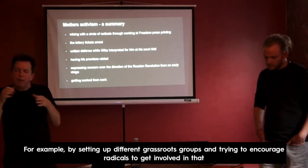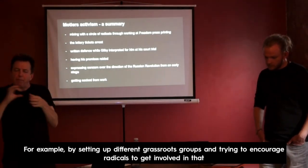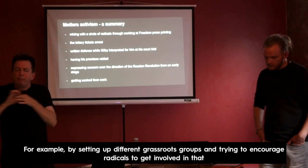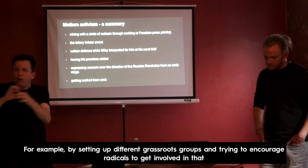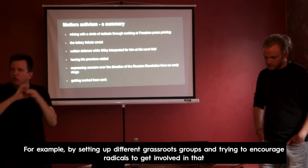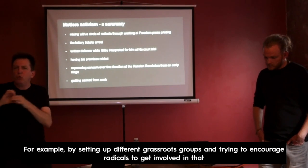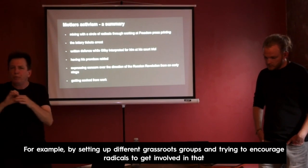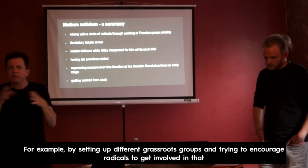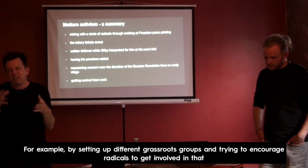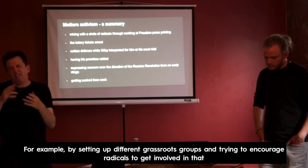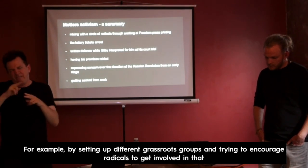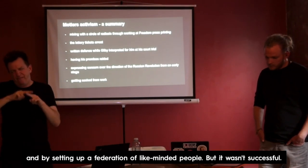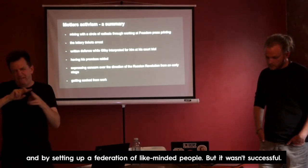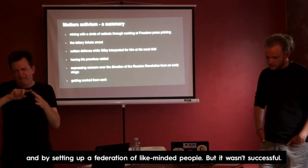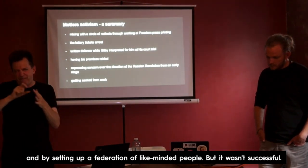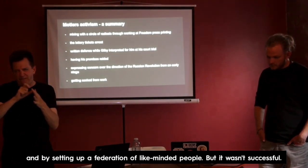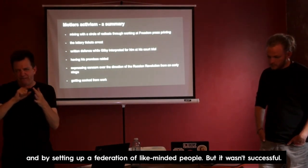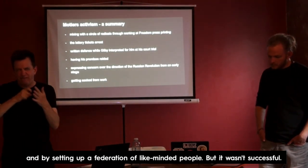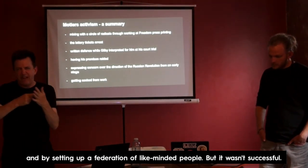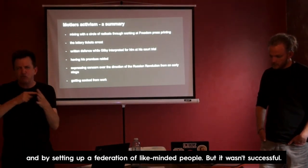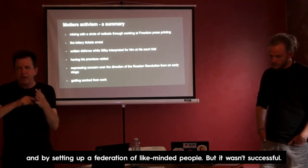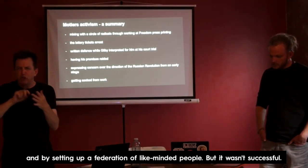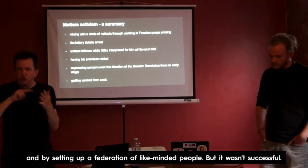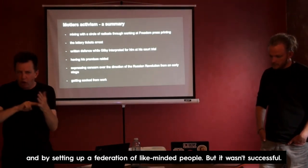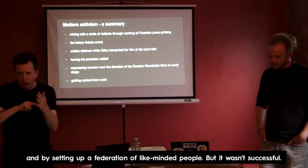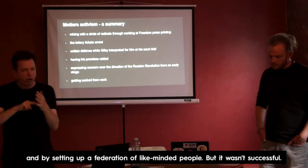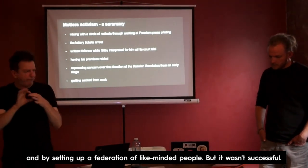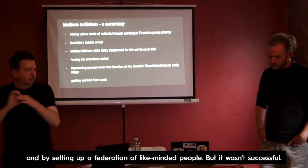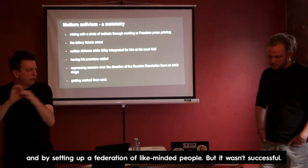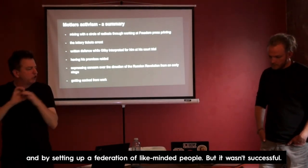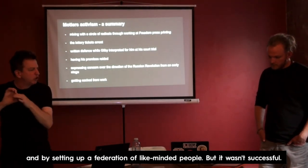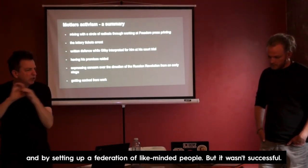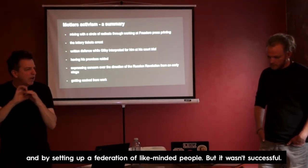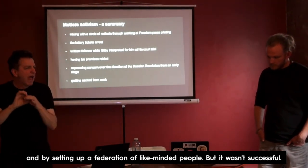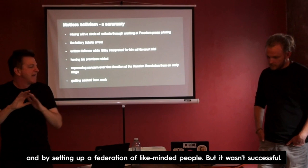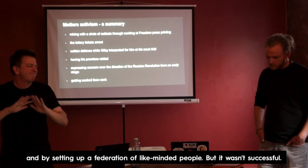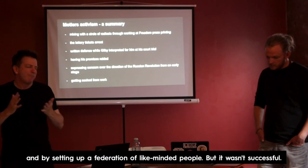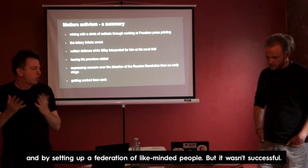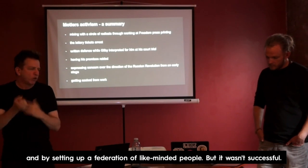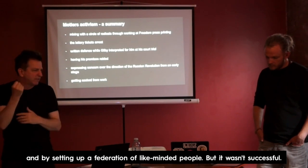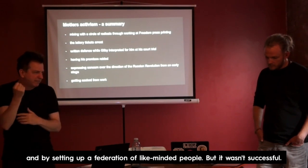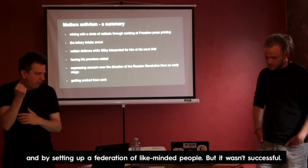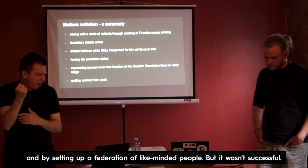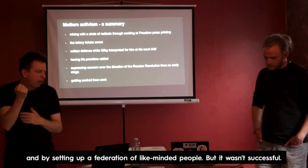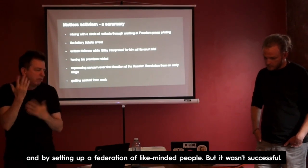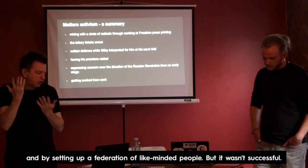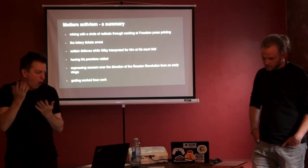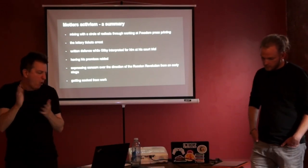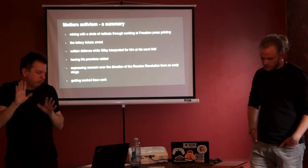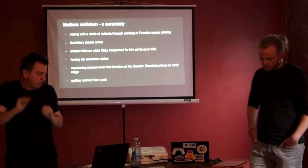encourage radicals to get involved and set a federation of like-minded people, but it wasn't successful.